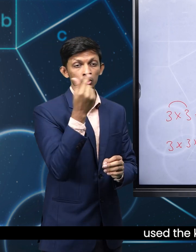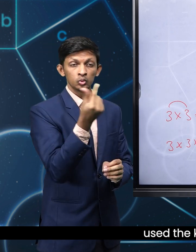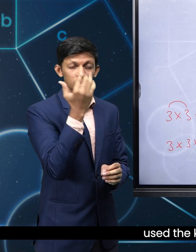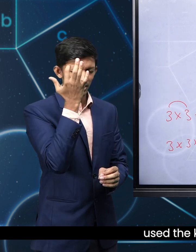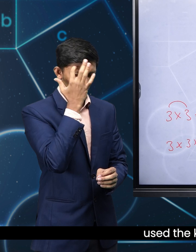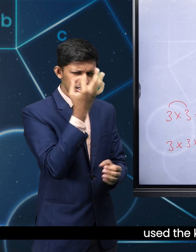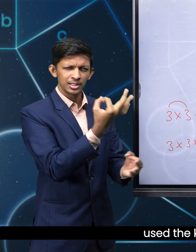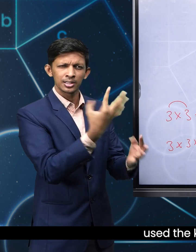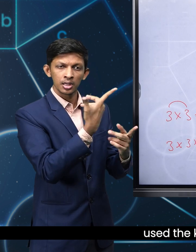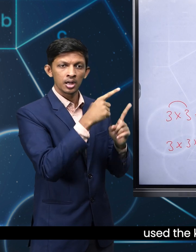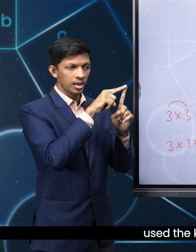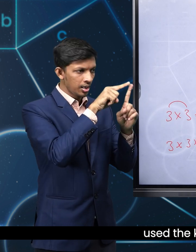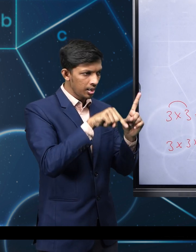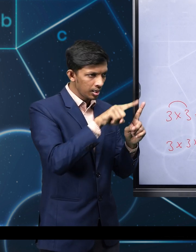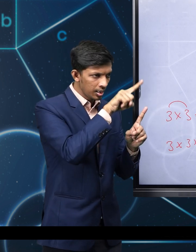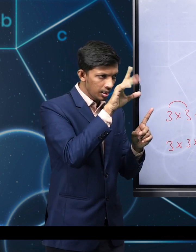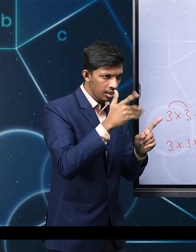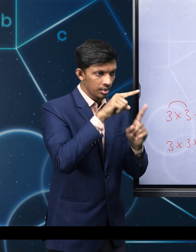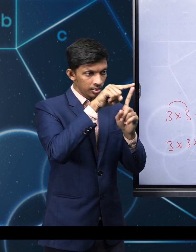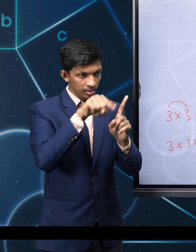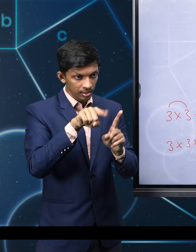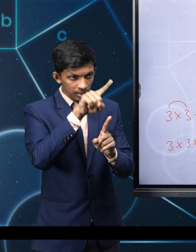the knowledge of squares and square roots.